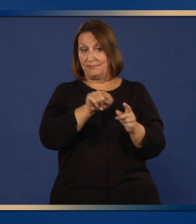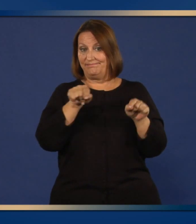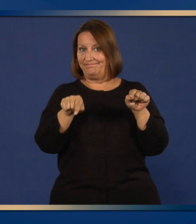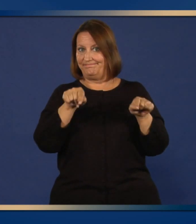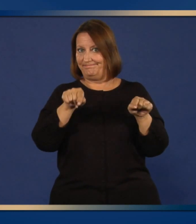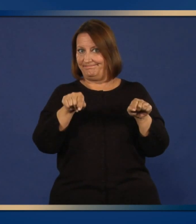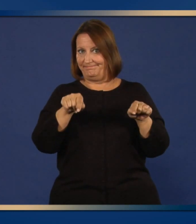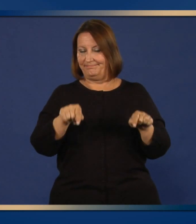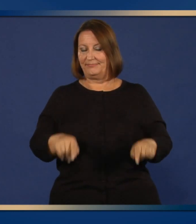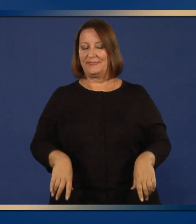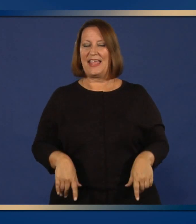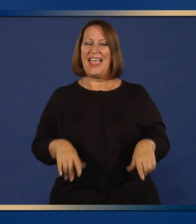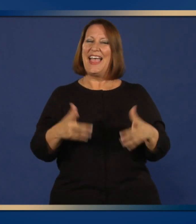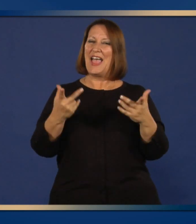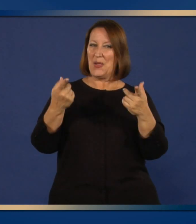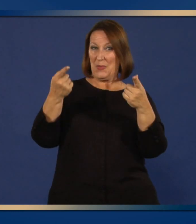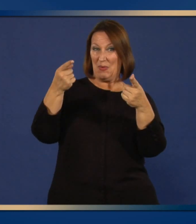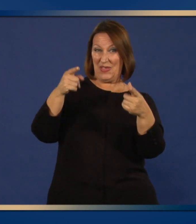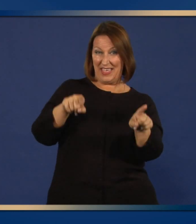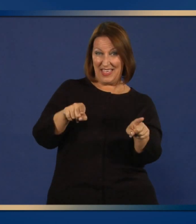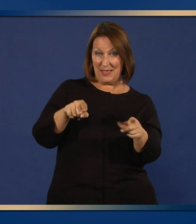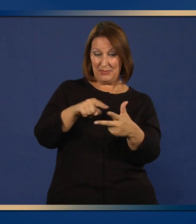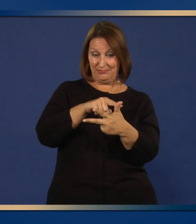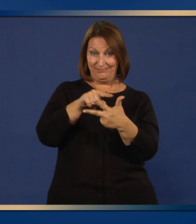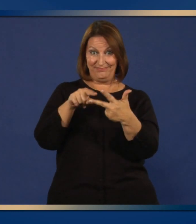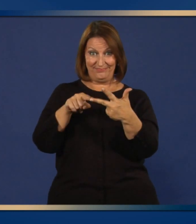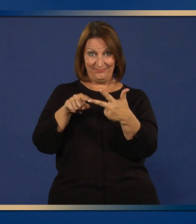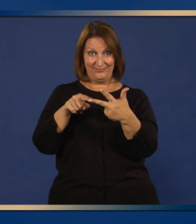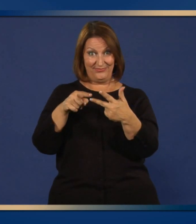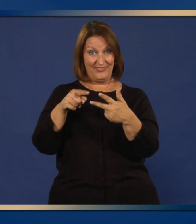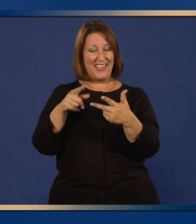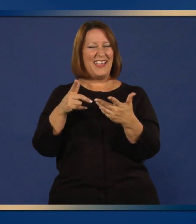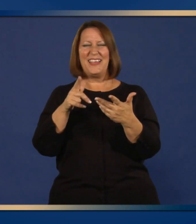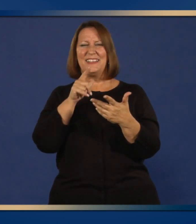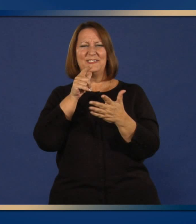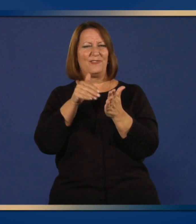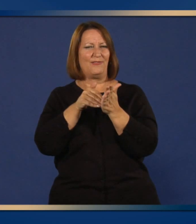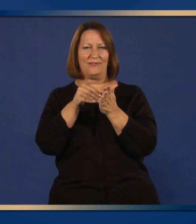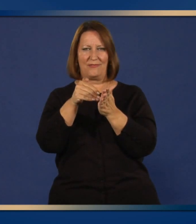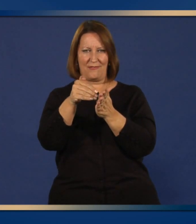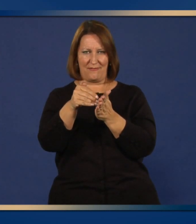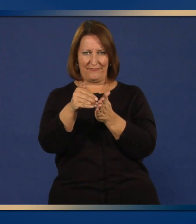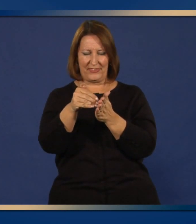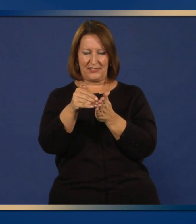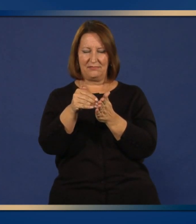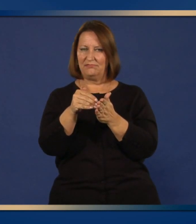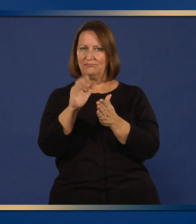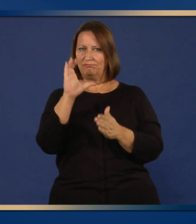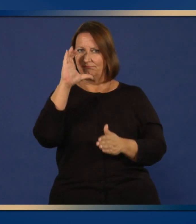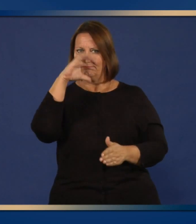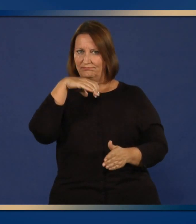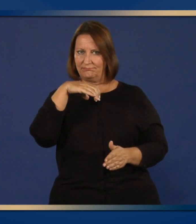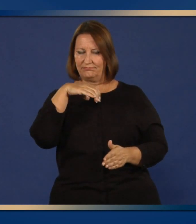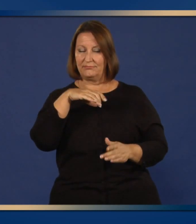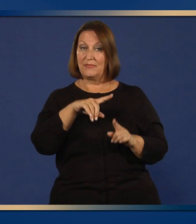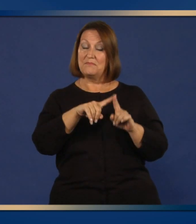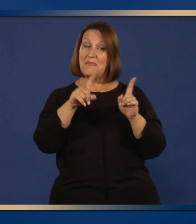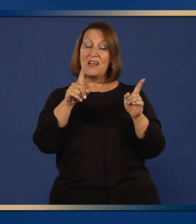These events are uncommon, but may result in accidental injury to the patient.